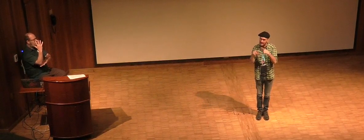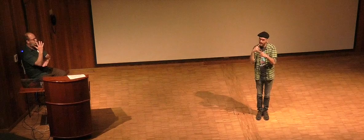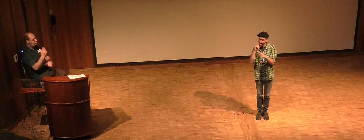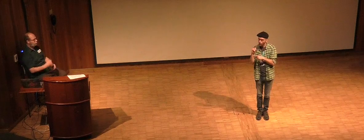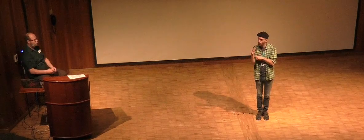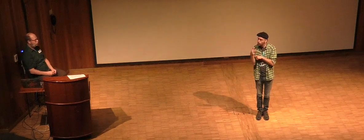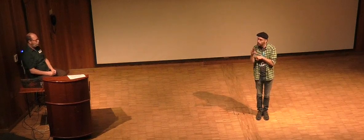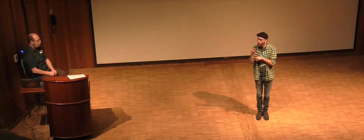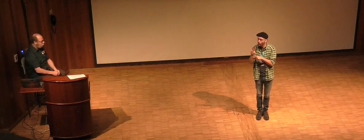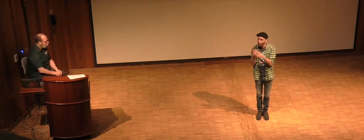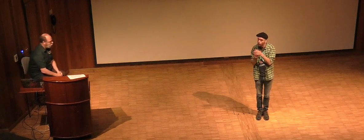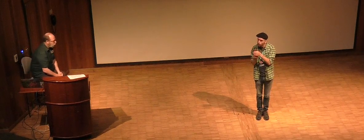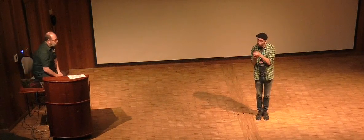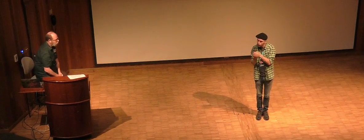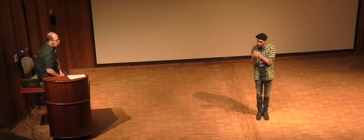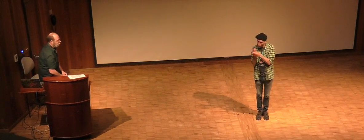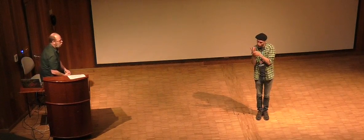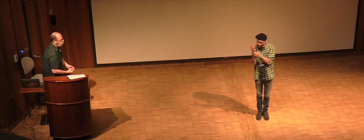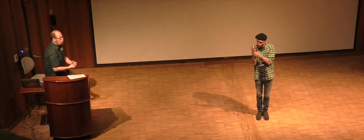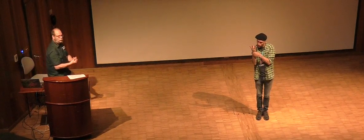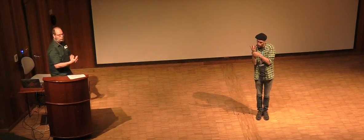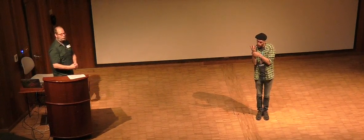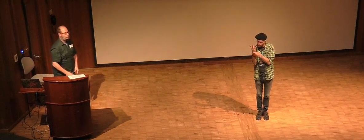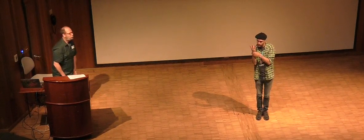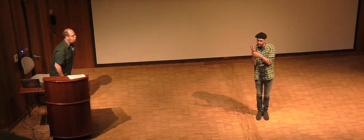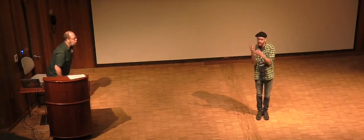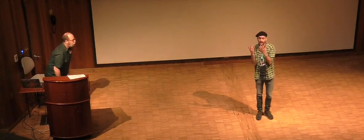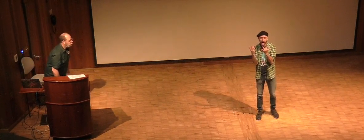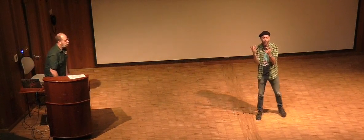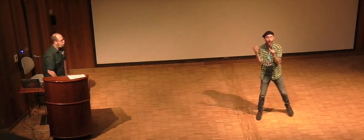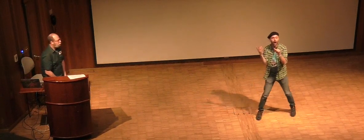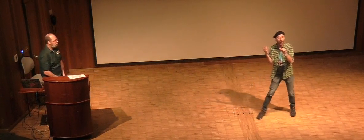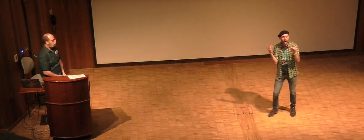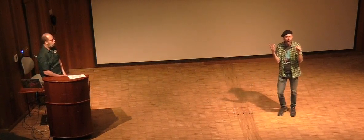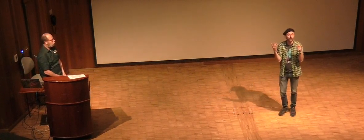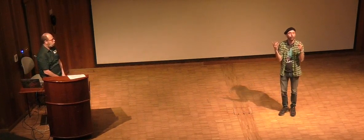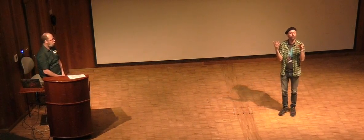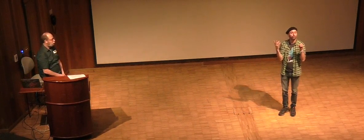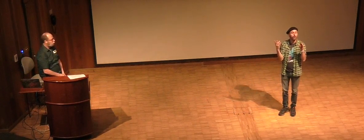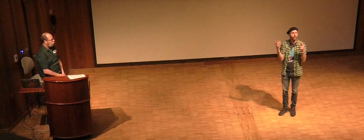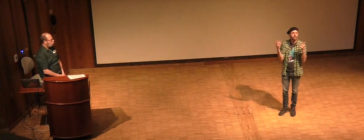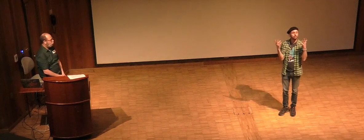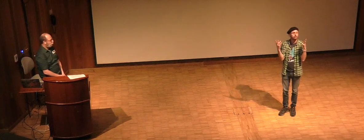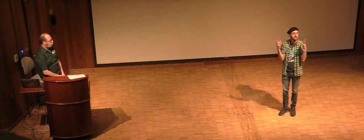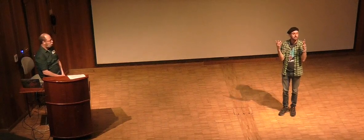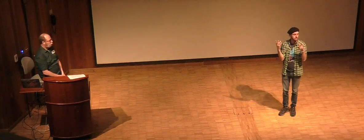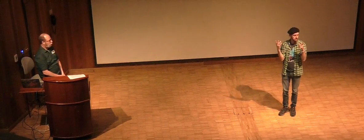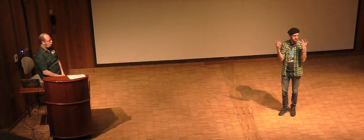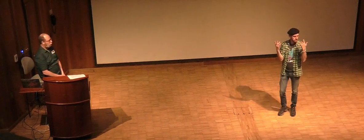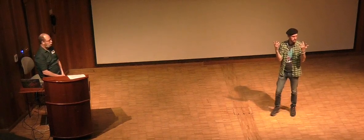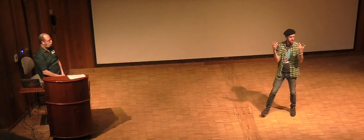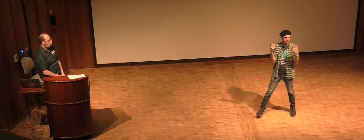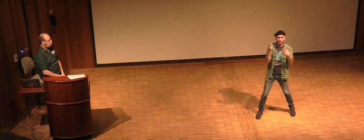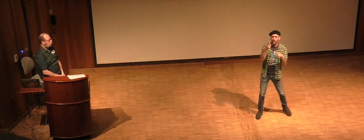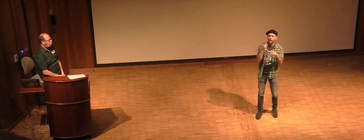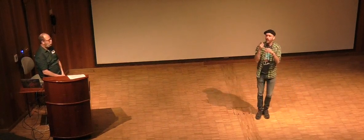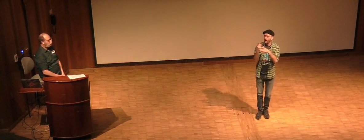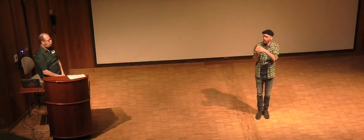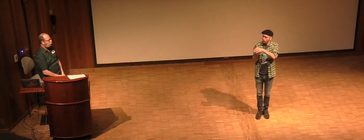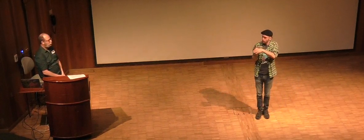Growing. That's the sign for grow, yes. But now, when you have a growing tree, what does